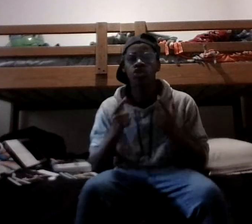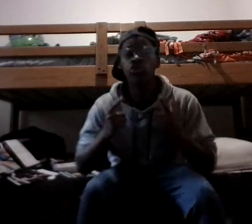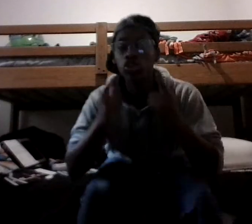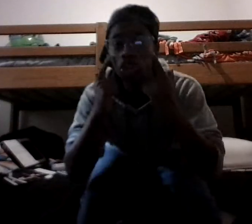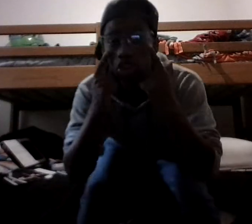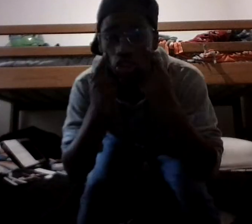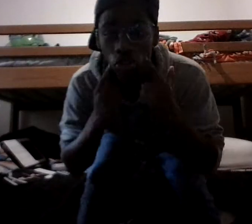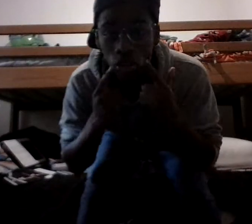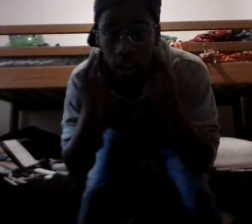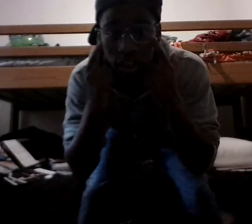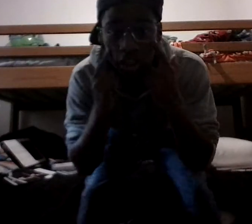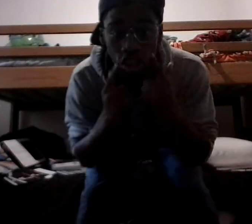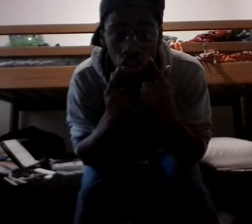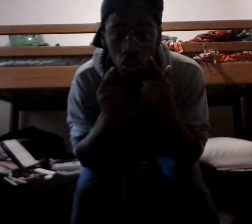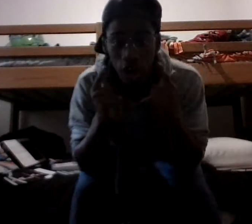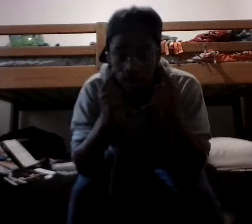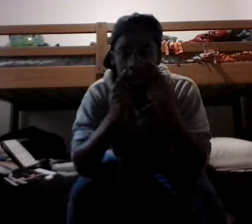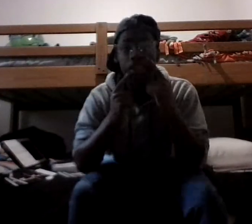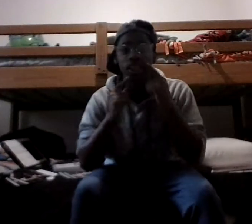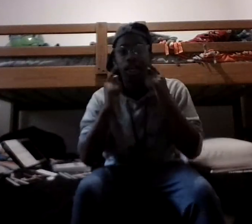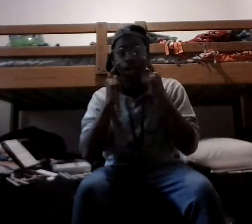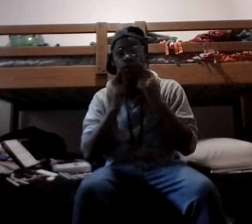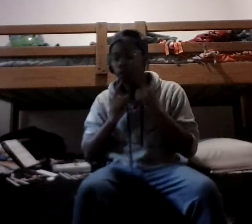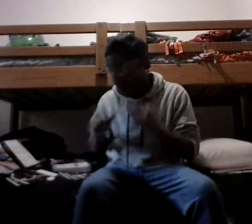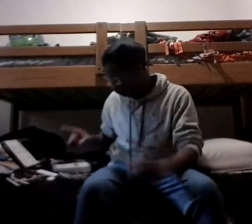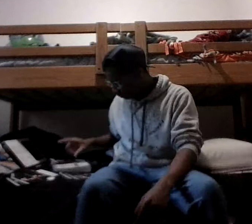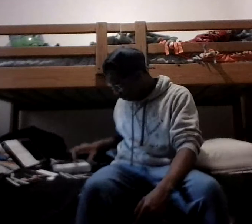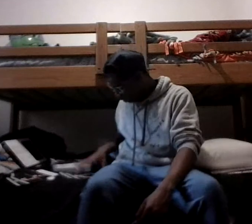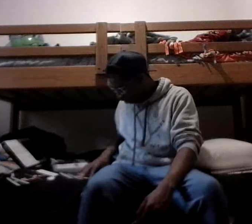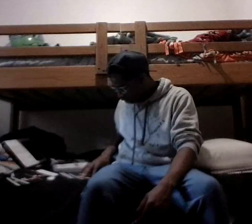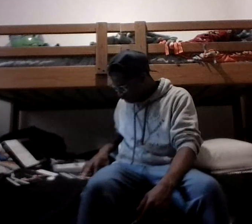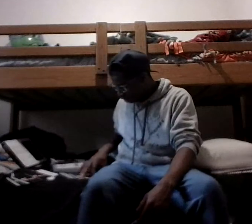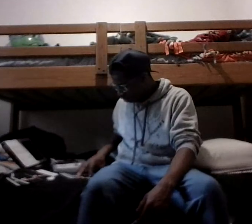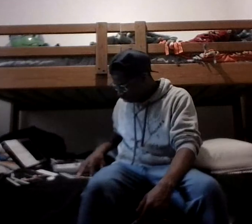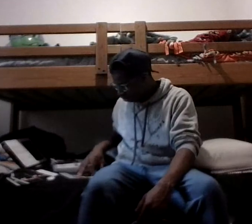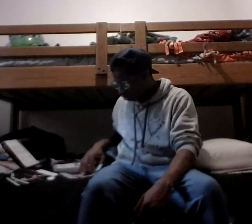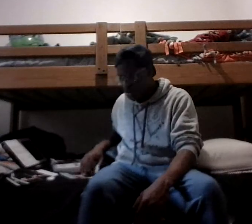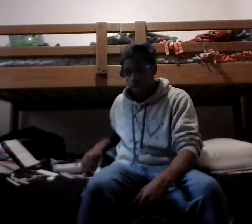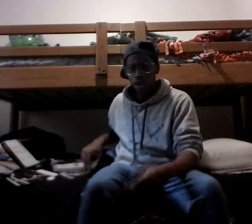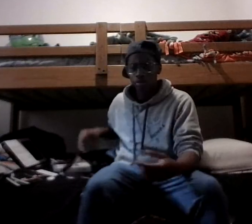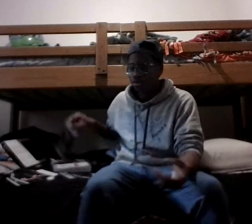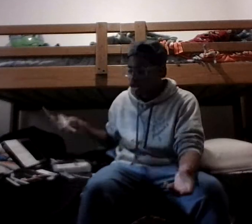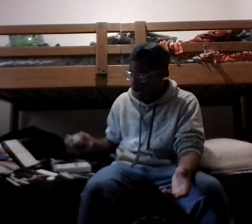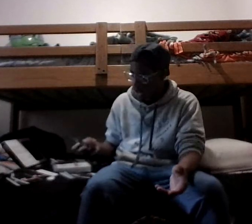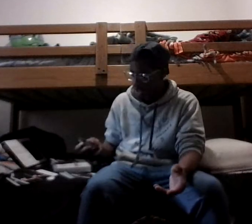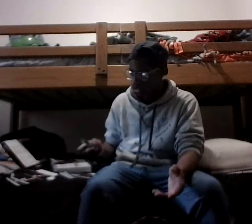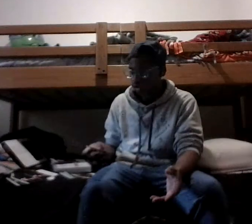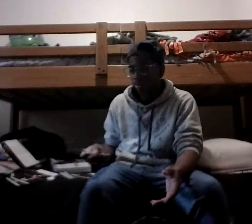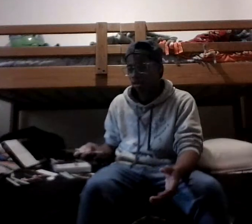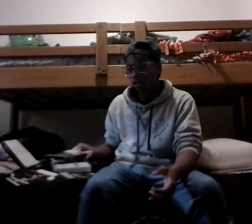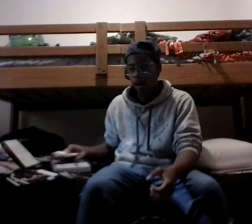do these tears dropping sad and then or cry that's what I meant cry